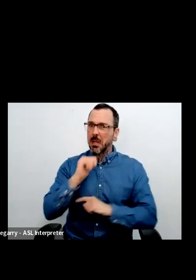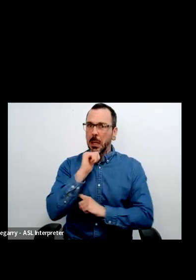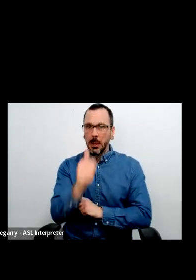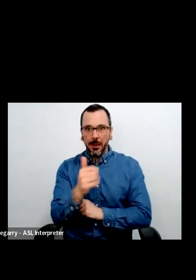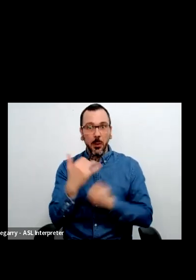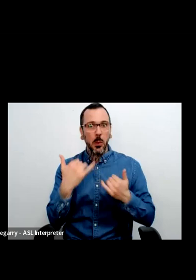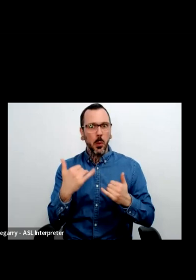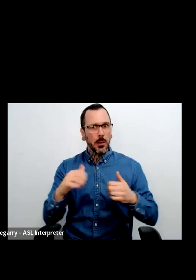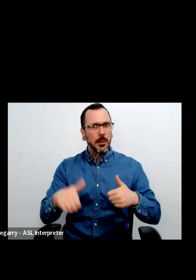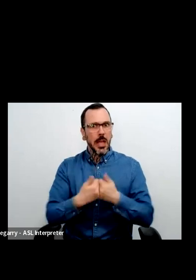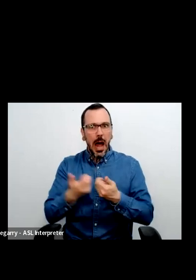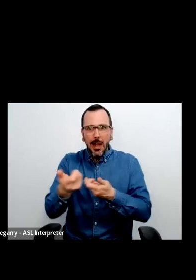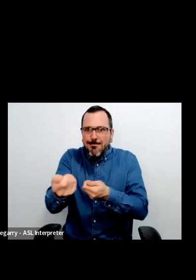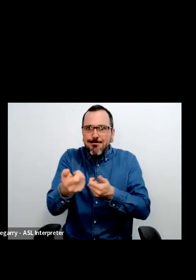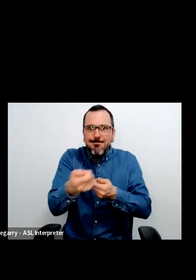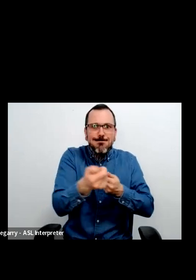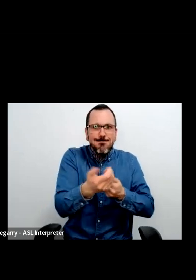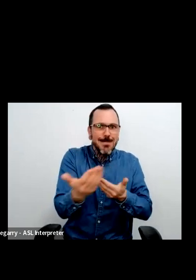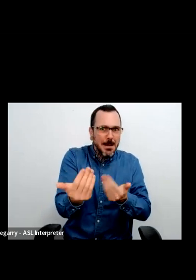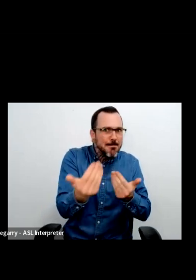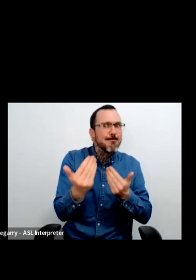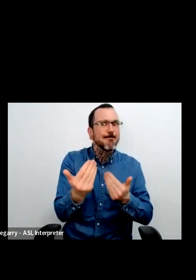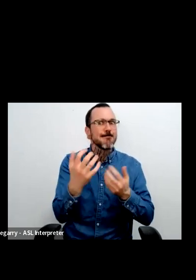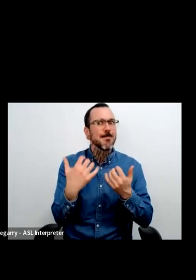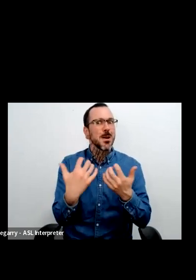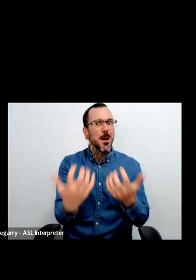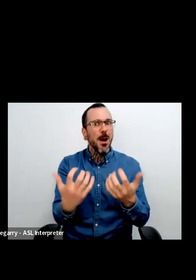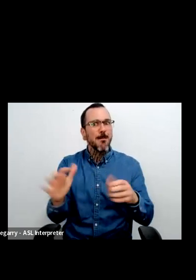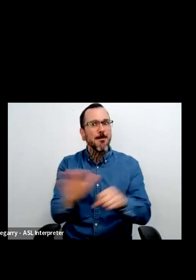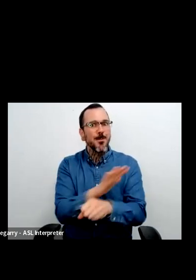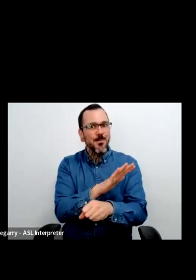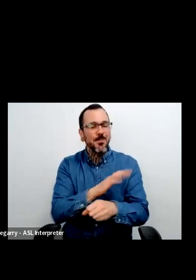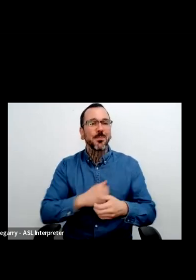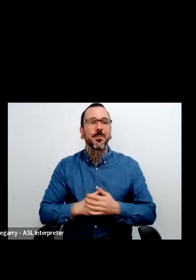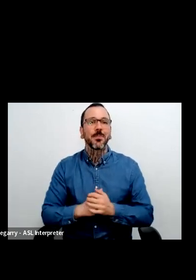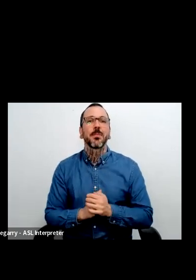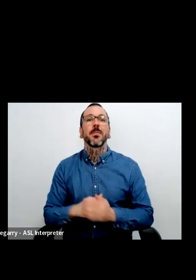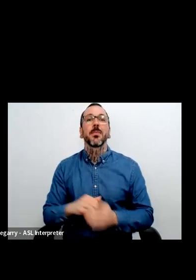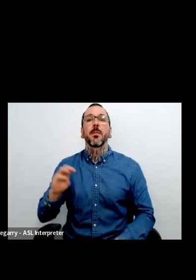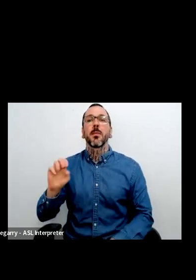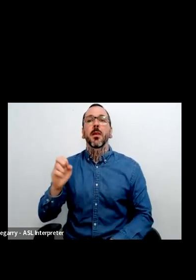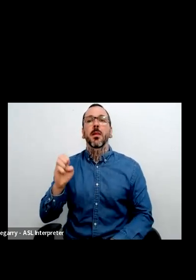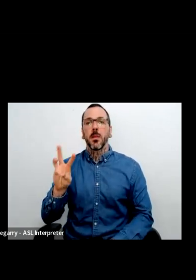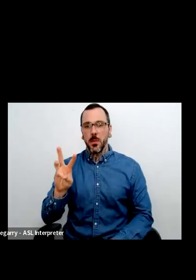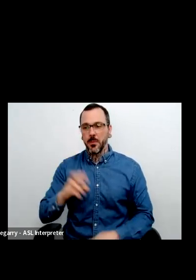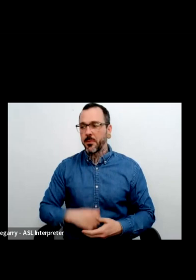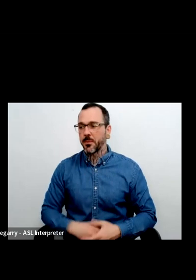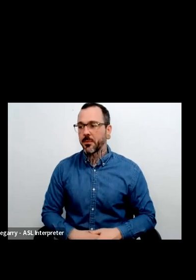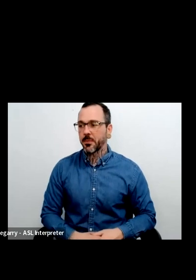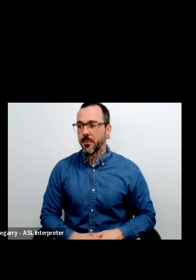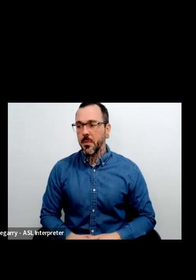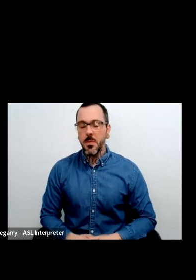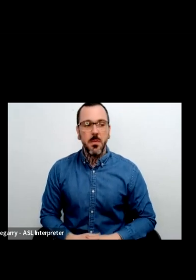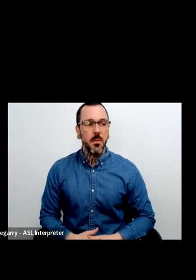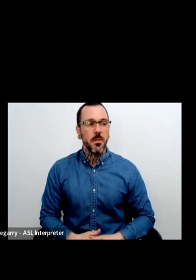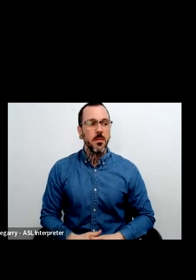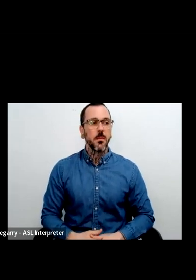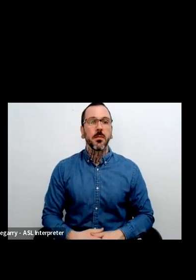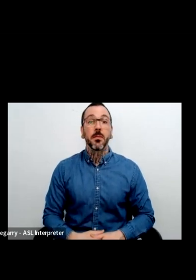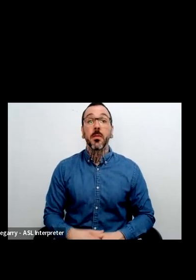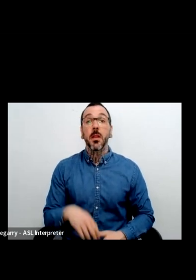Okay, so there's a couple of things you've touched on that I want to get back to, but Ravi, I want to see if you have anything that you want to add at this point.